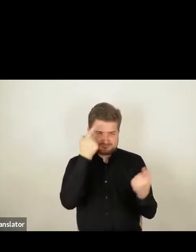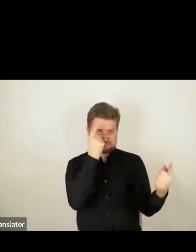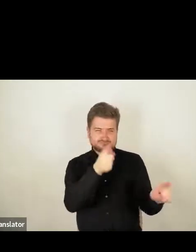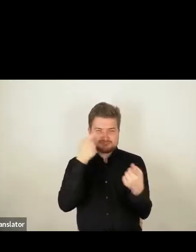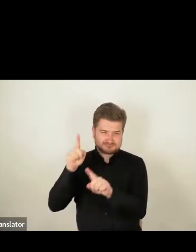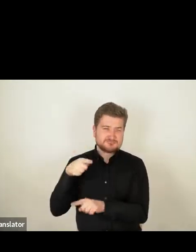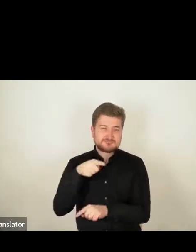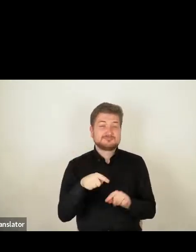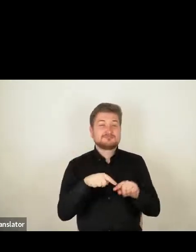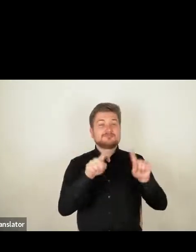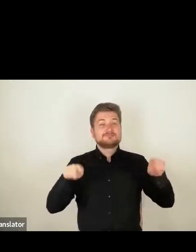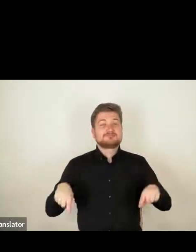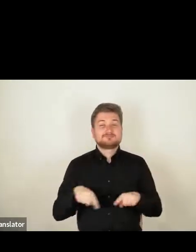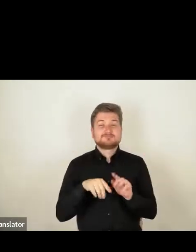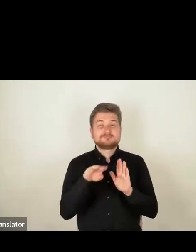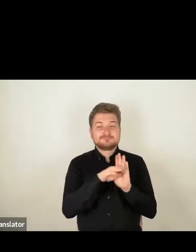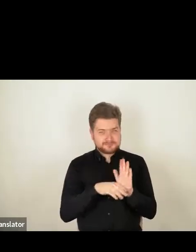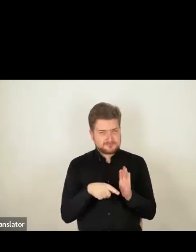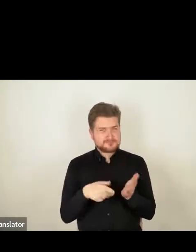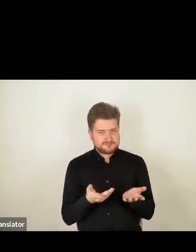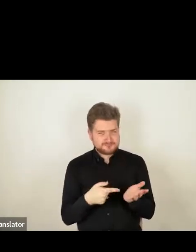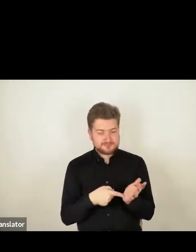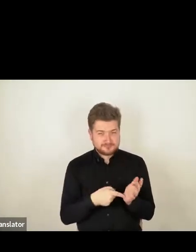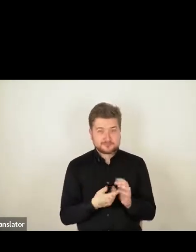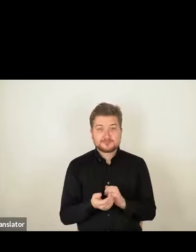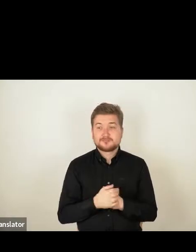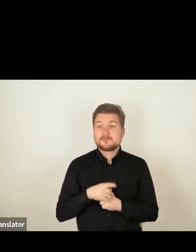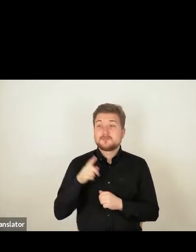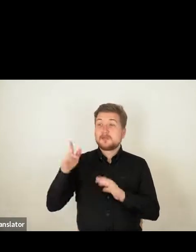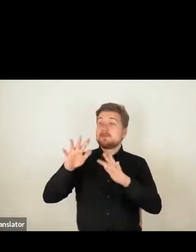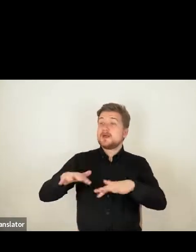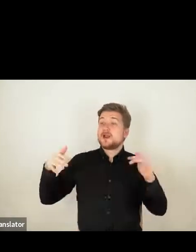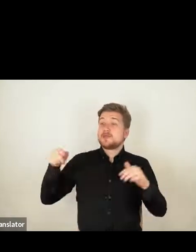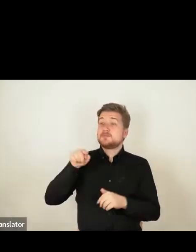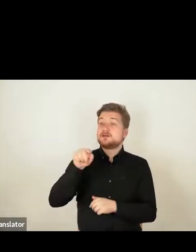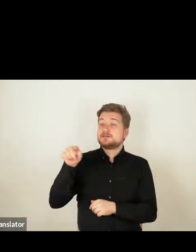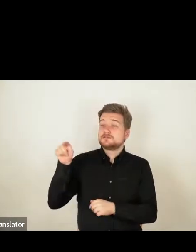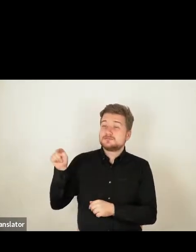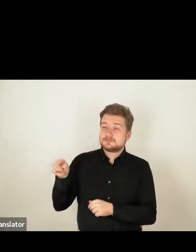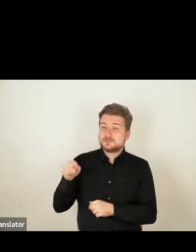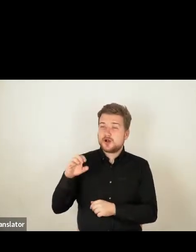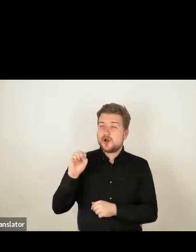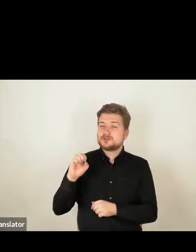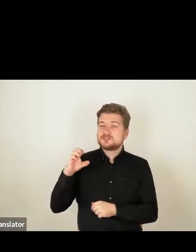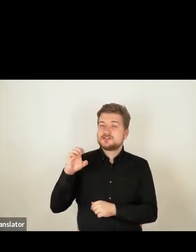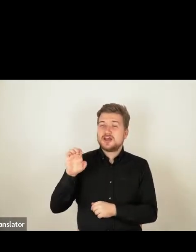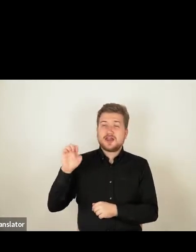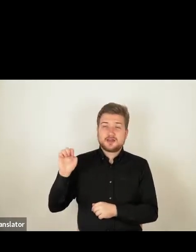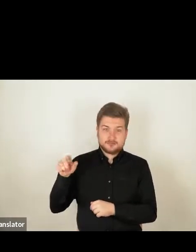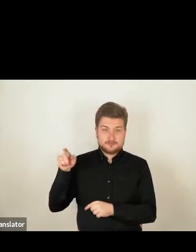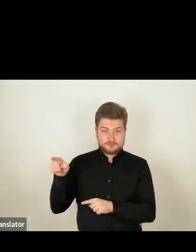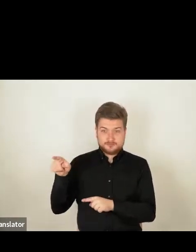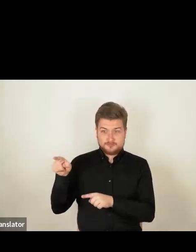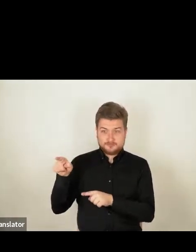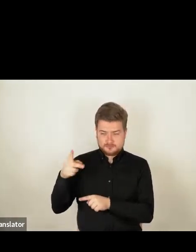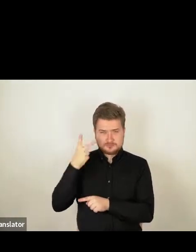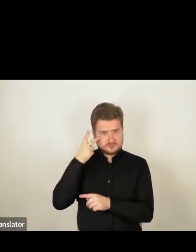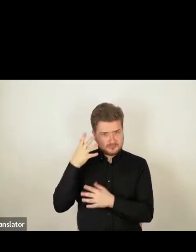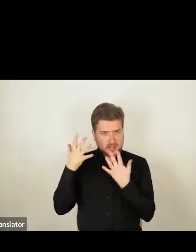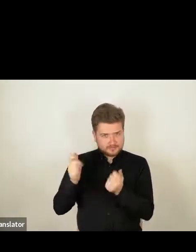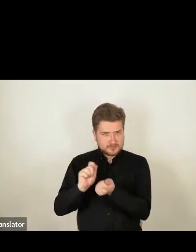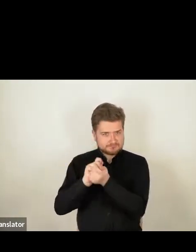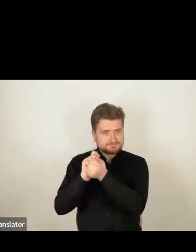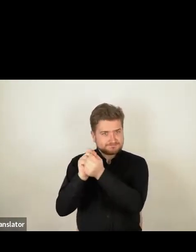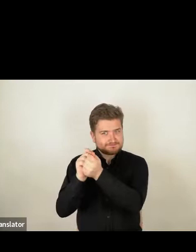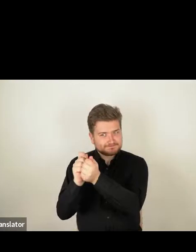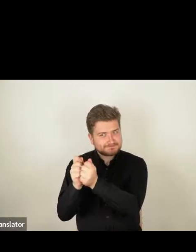that parliamentary houses around the OSCE space are going through this amazing transition more and more into becoming gender